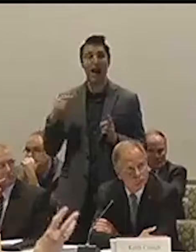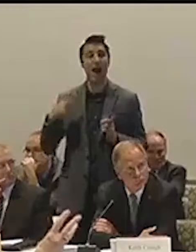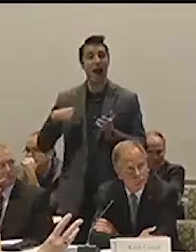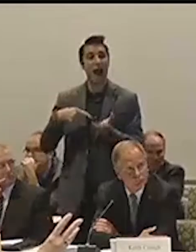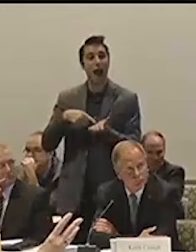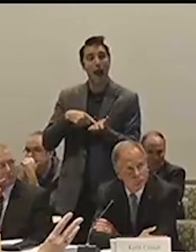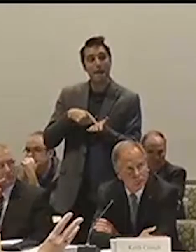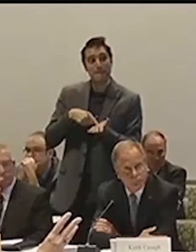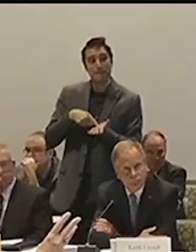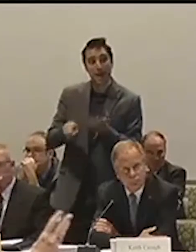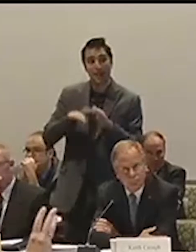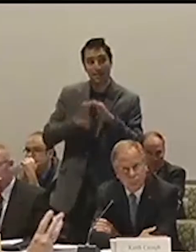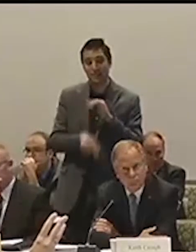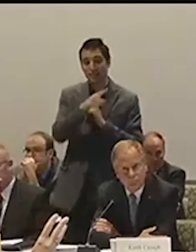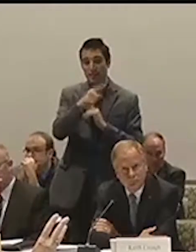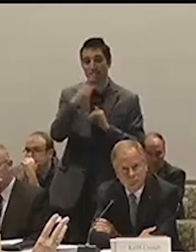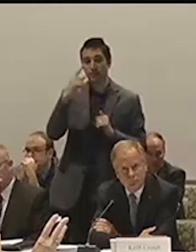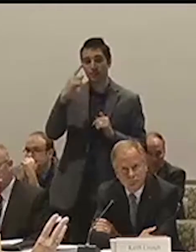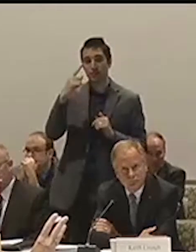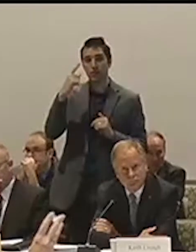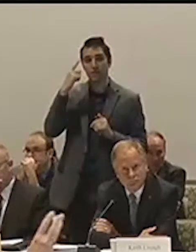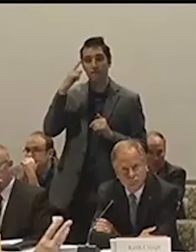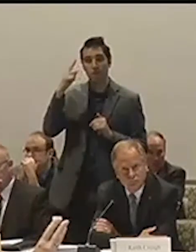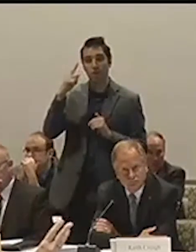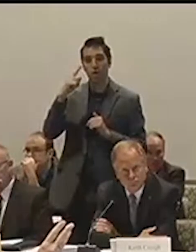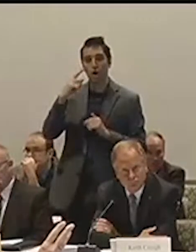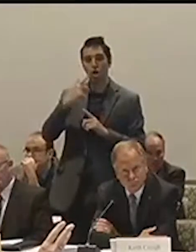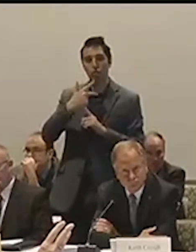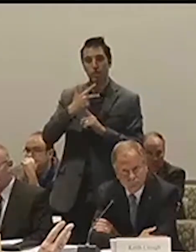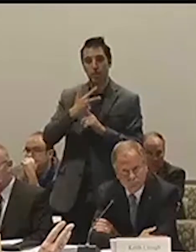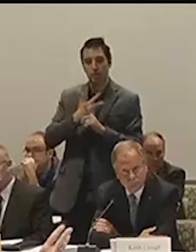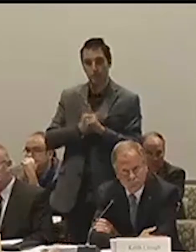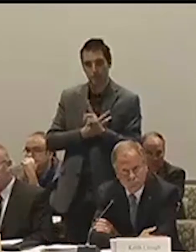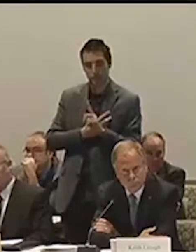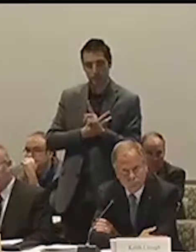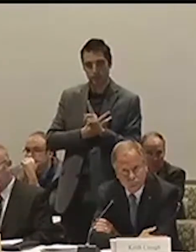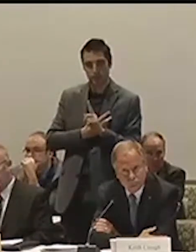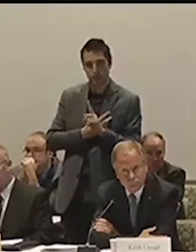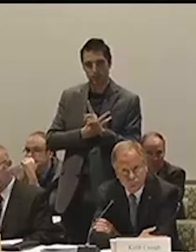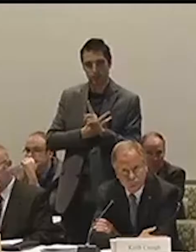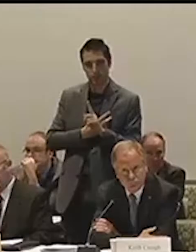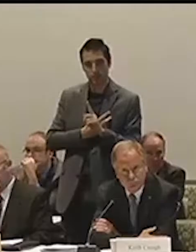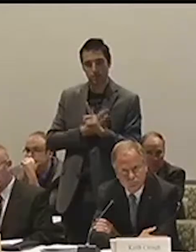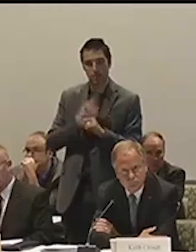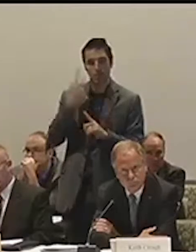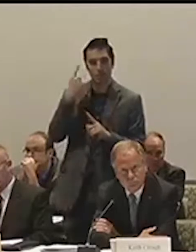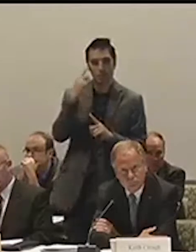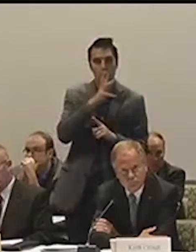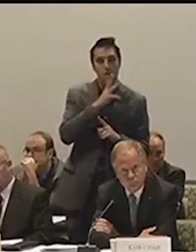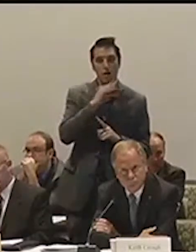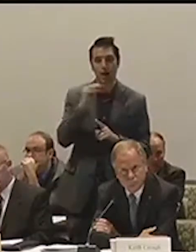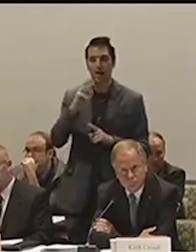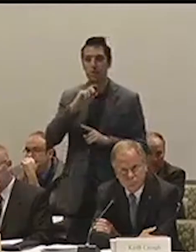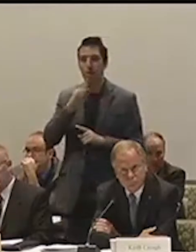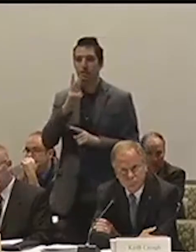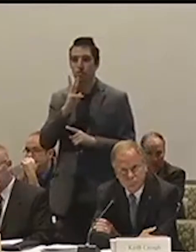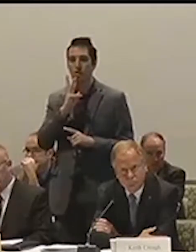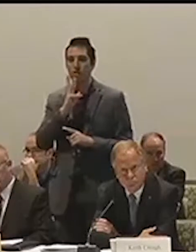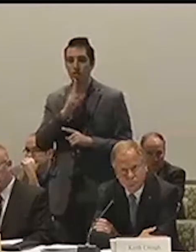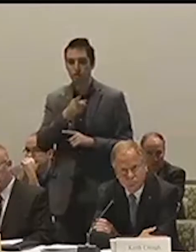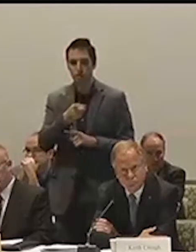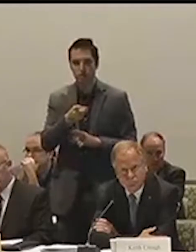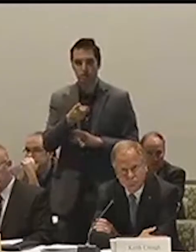for 3 months of service, water and wastewater. I don't think that's fair. So